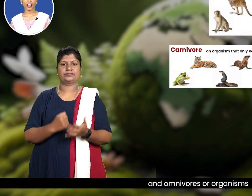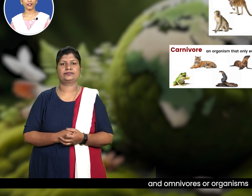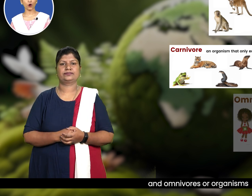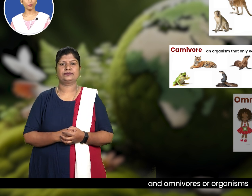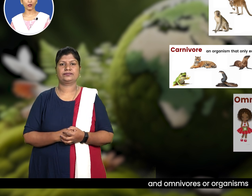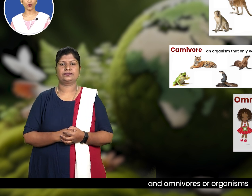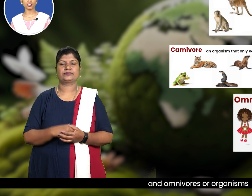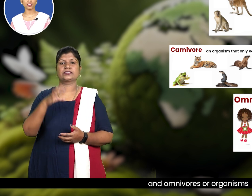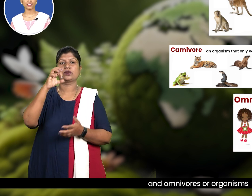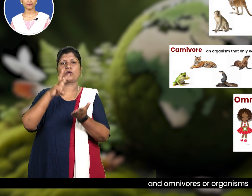and omnivores,